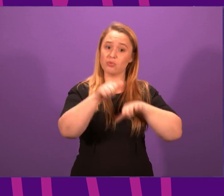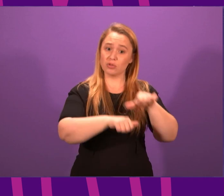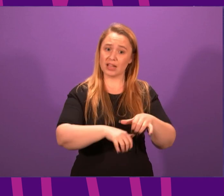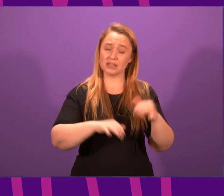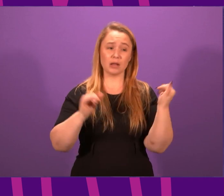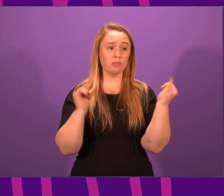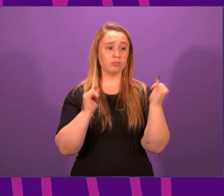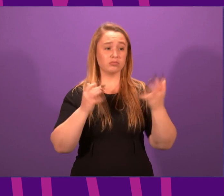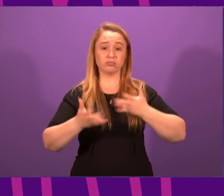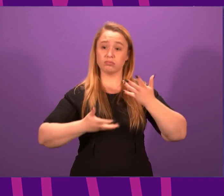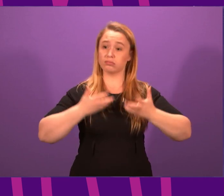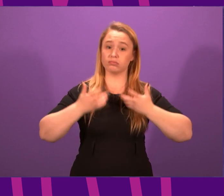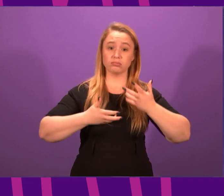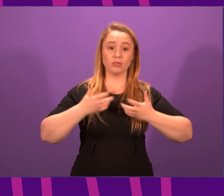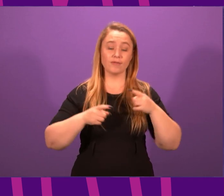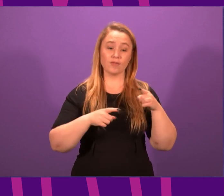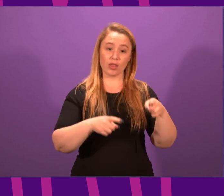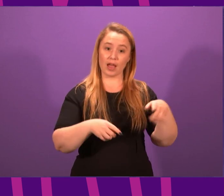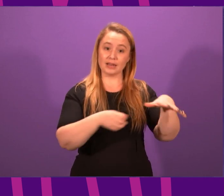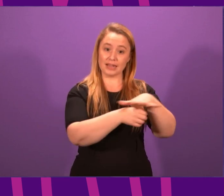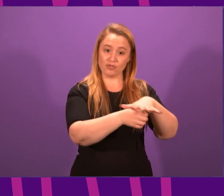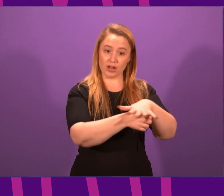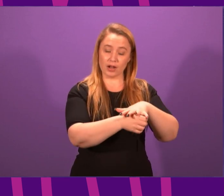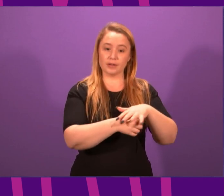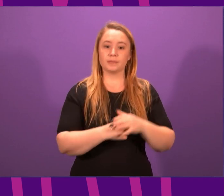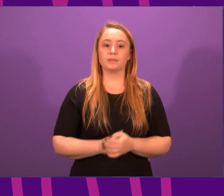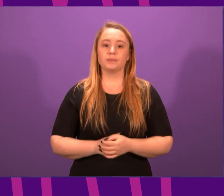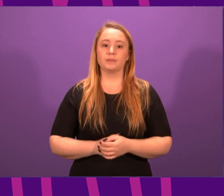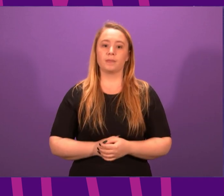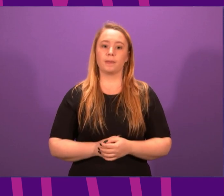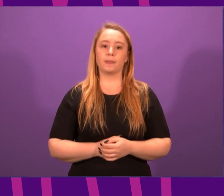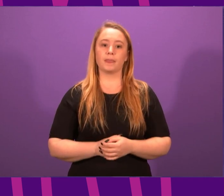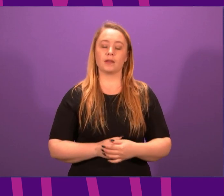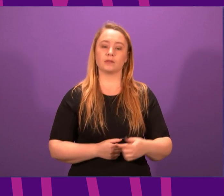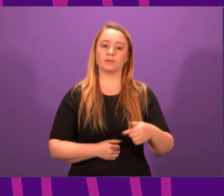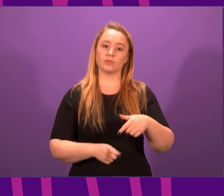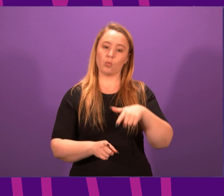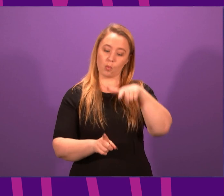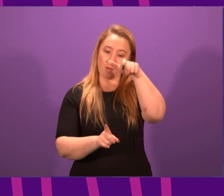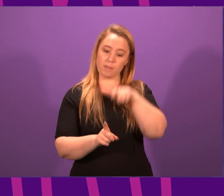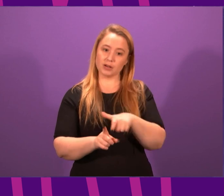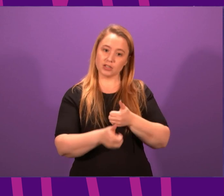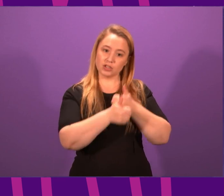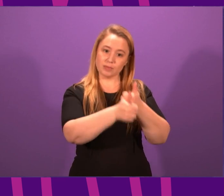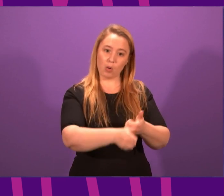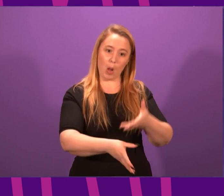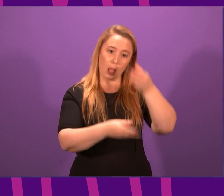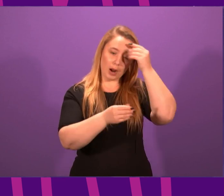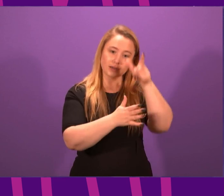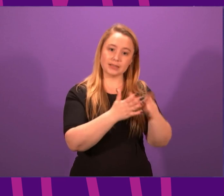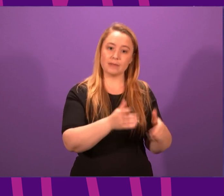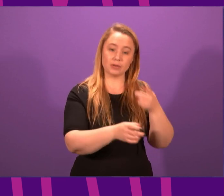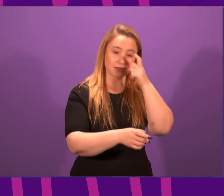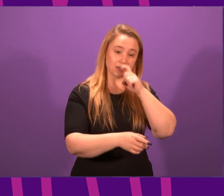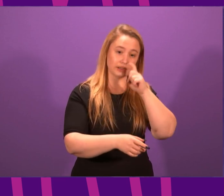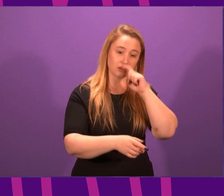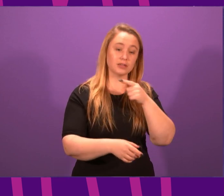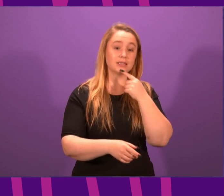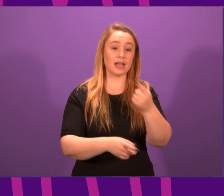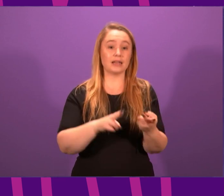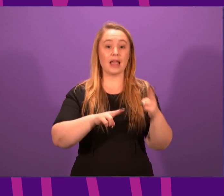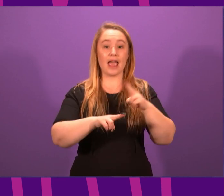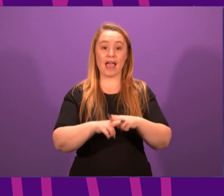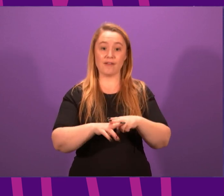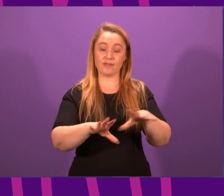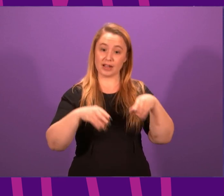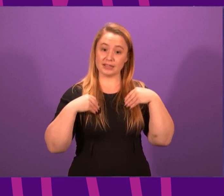distress. A carer in my constituency who supports her learning disabled sister was told that if they moved to self-directed support